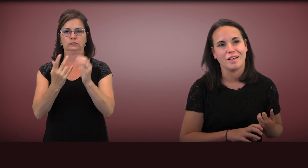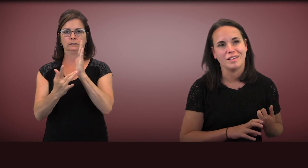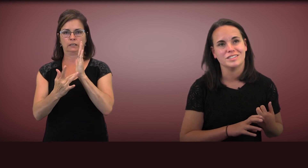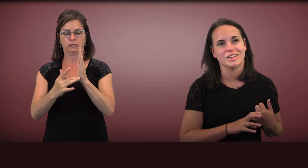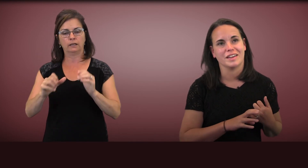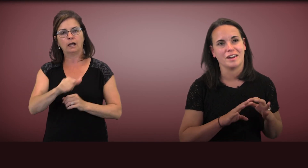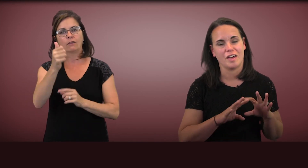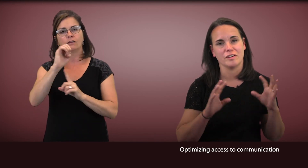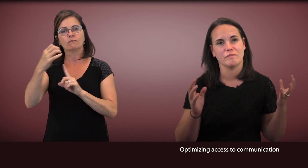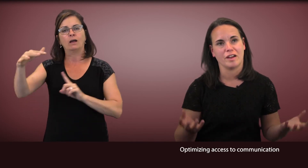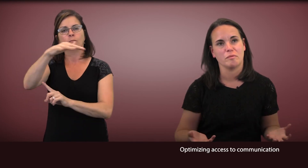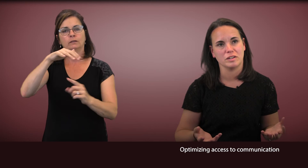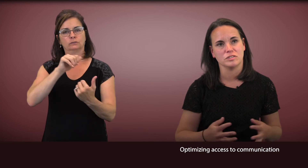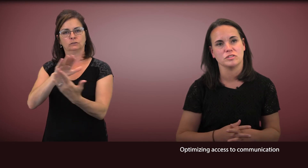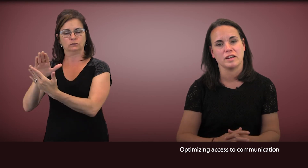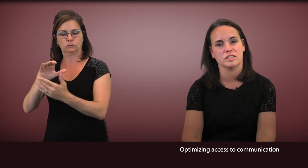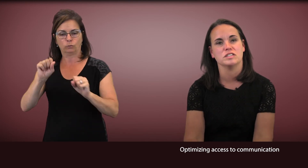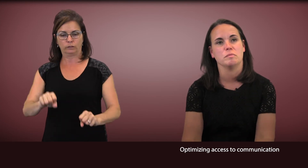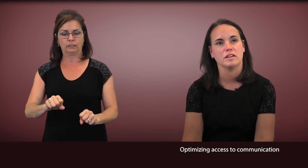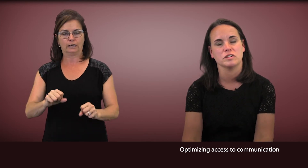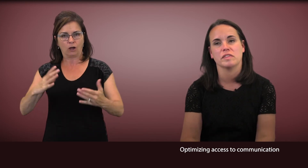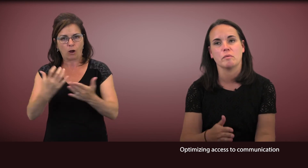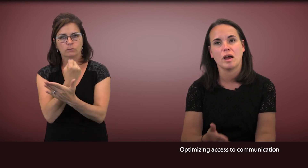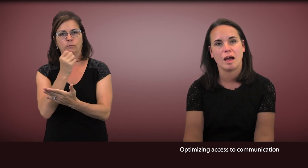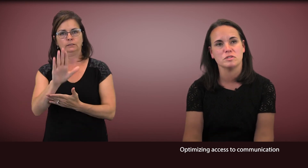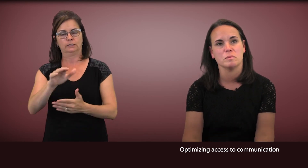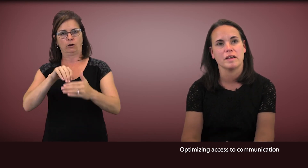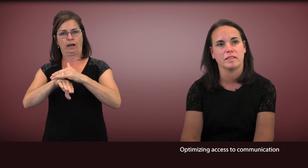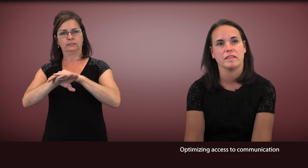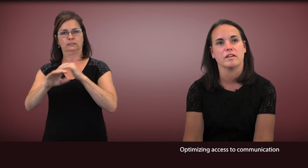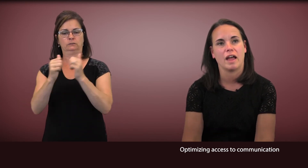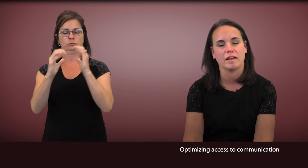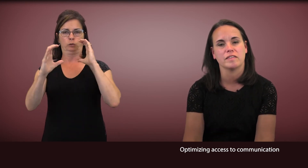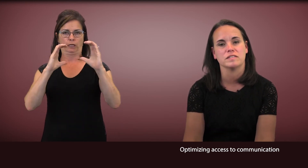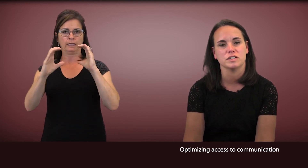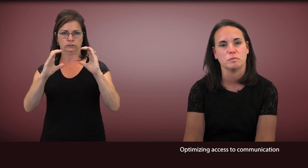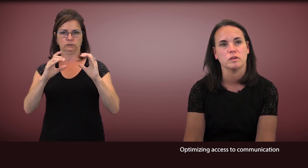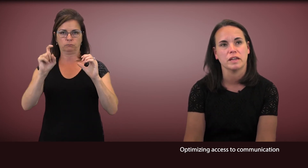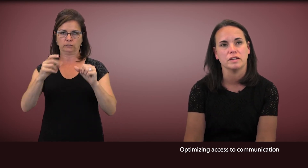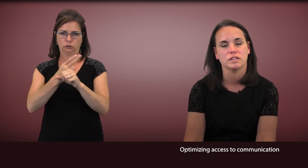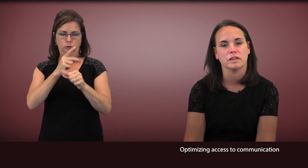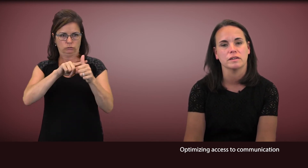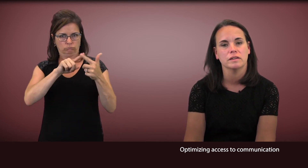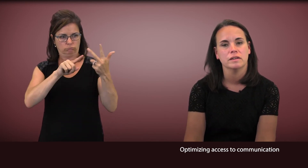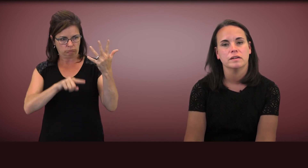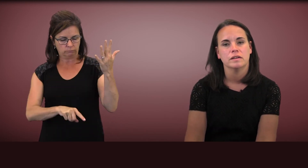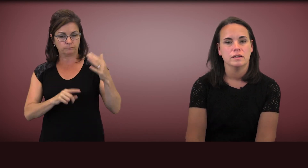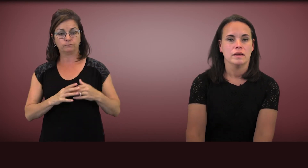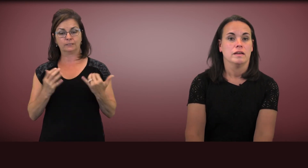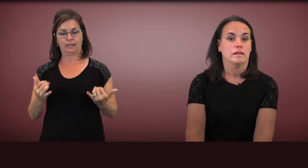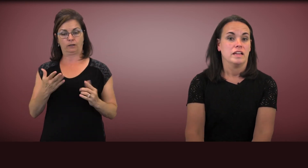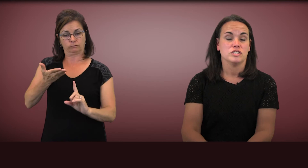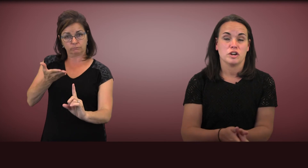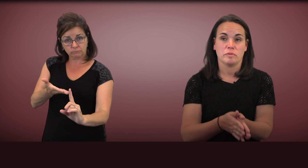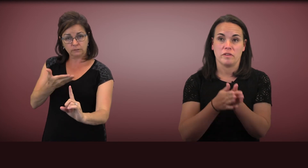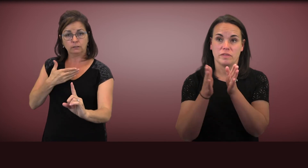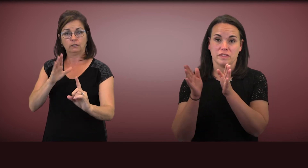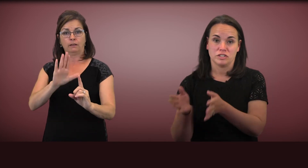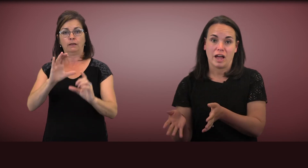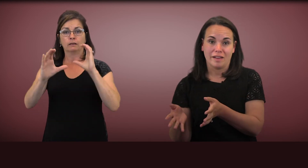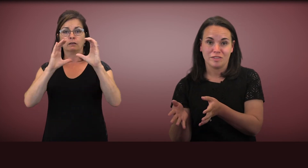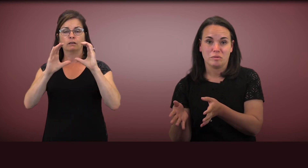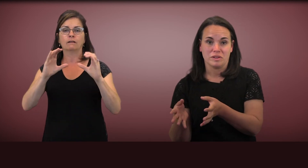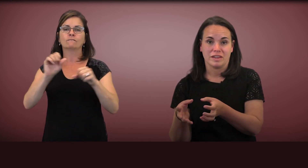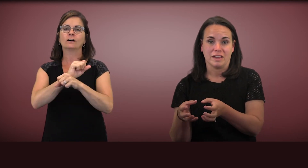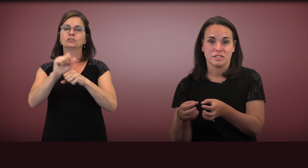using technology and other environmental strategies to make sure that we're optimizing their access to communication. In terms of